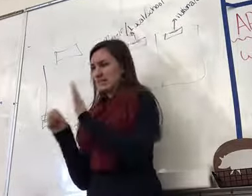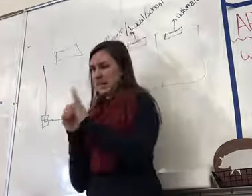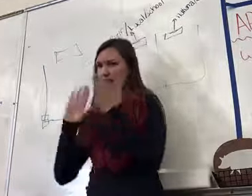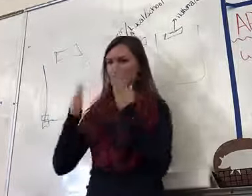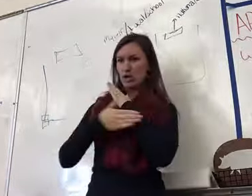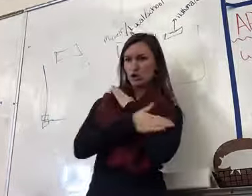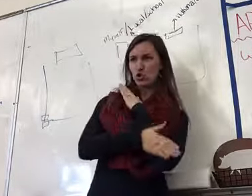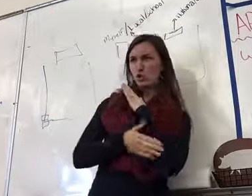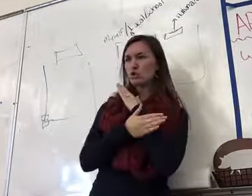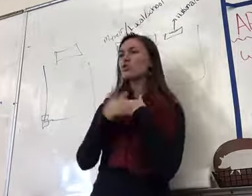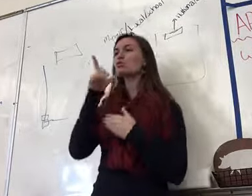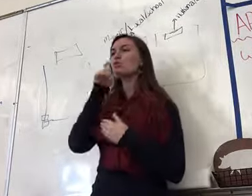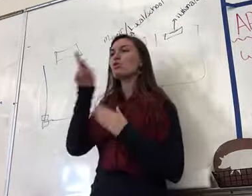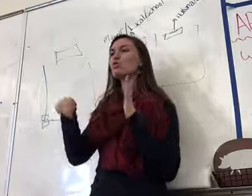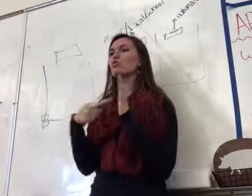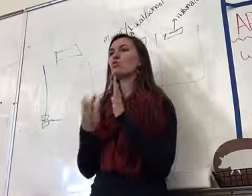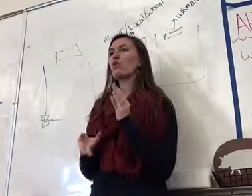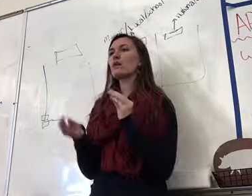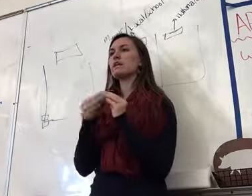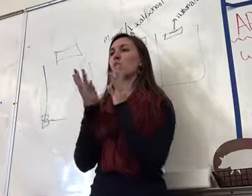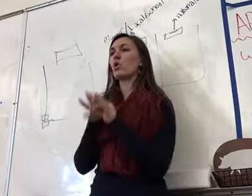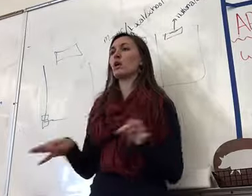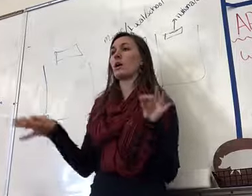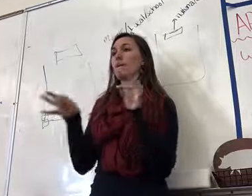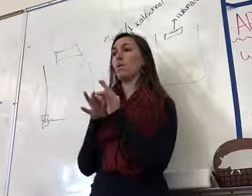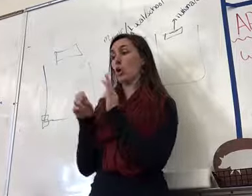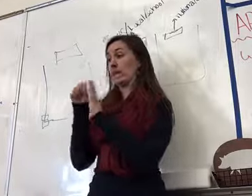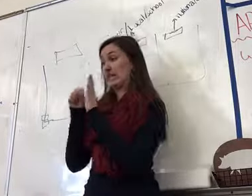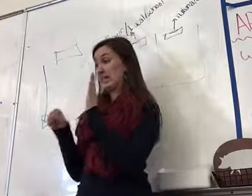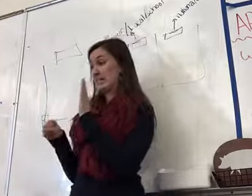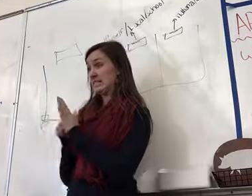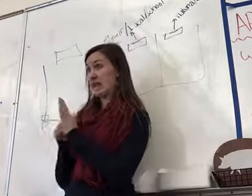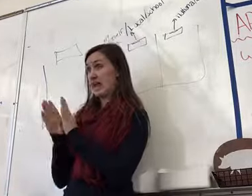role is more important, individual states or the national government?